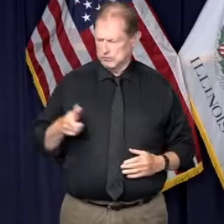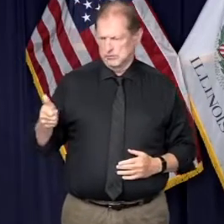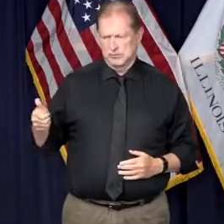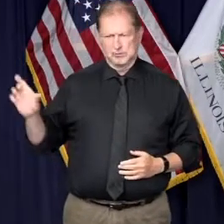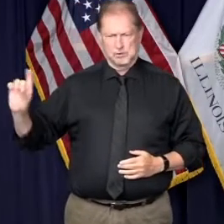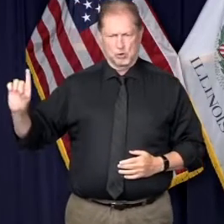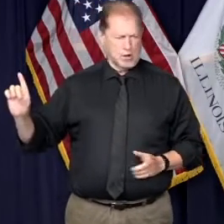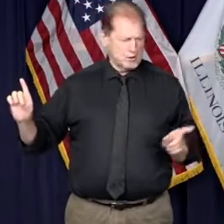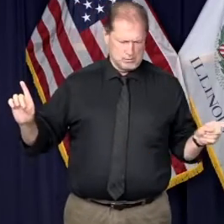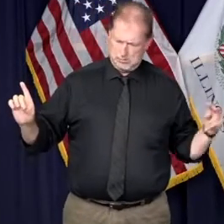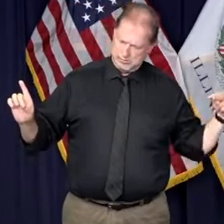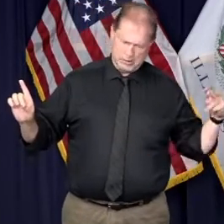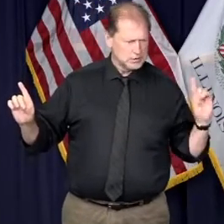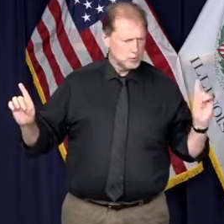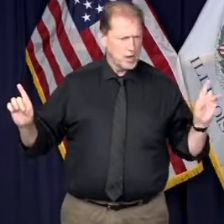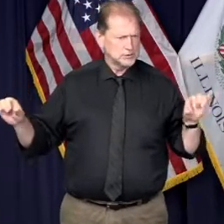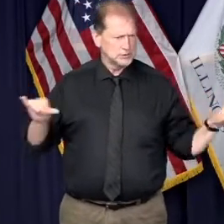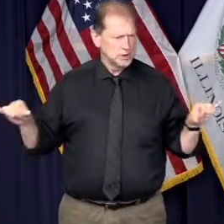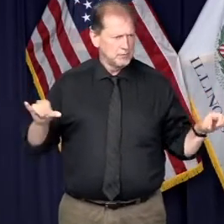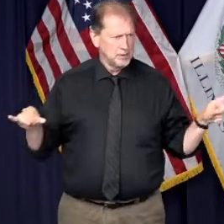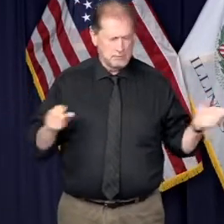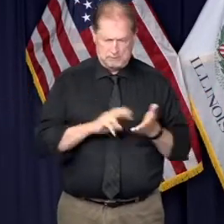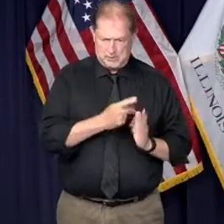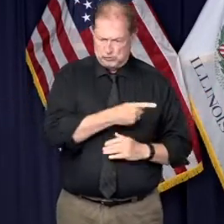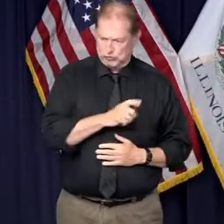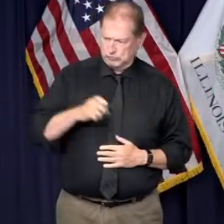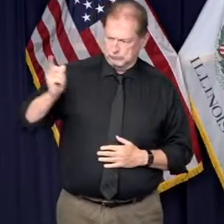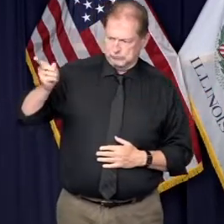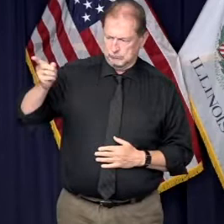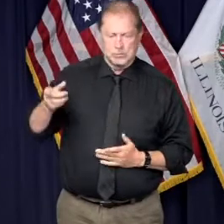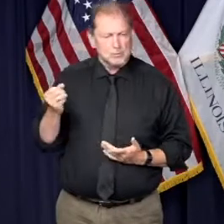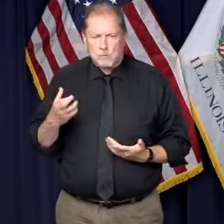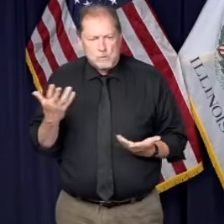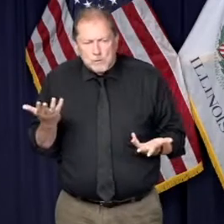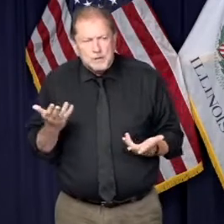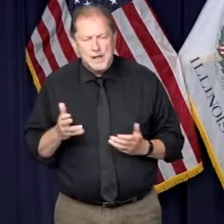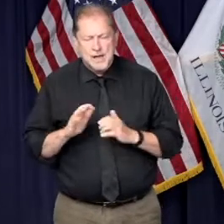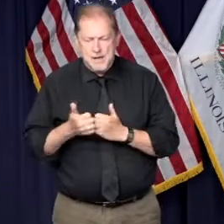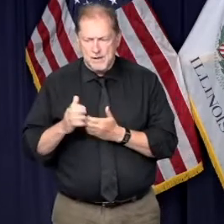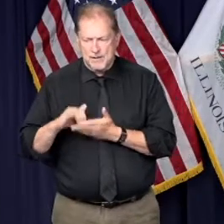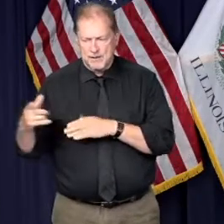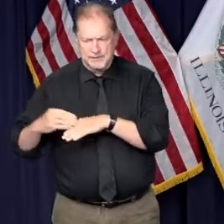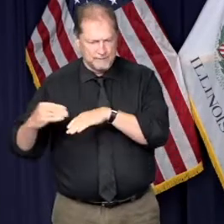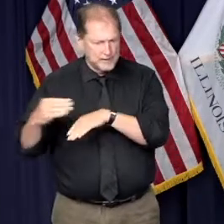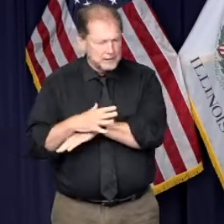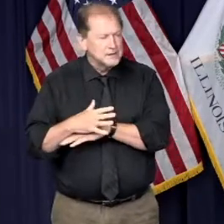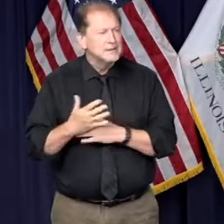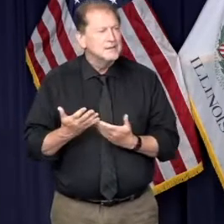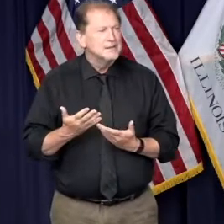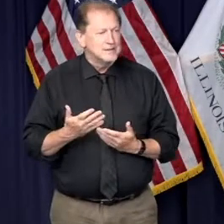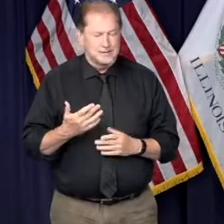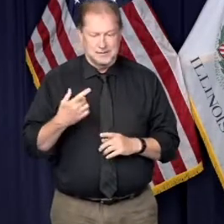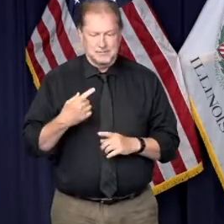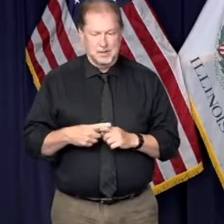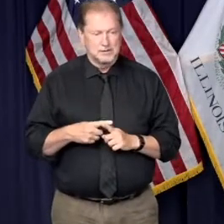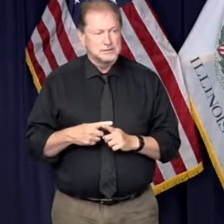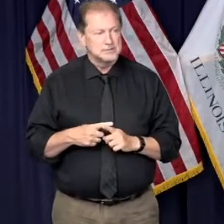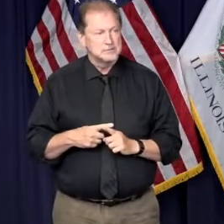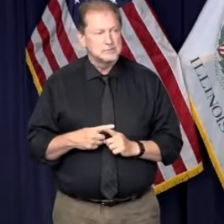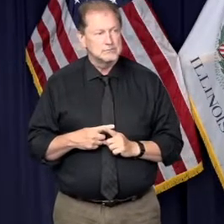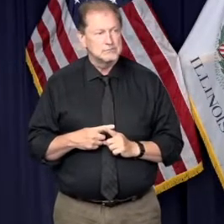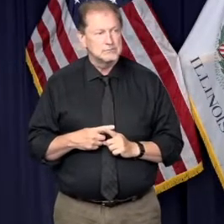about Commonwealth Edison issue, the Madigan issue, and how it ties into November, not just